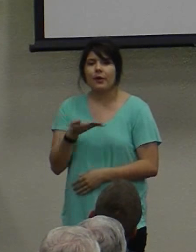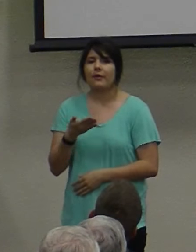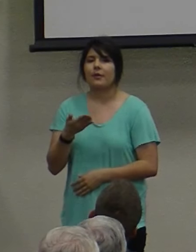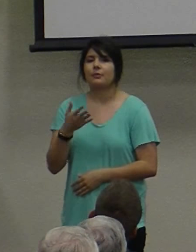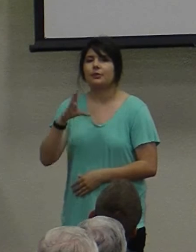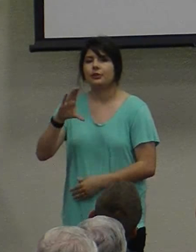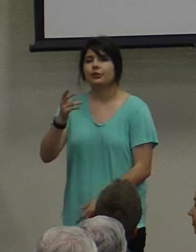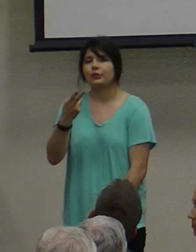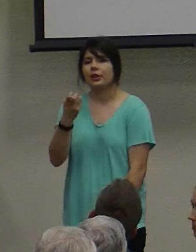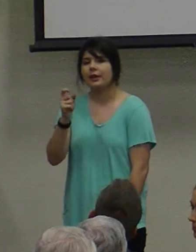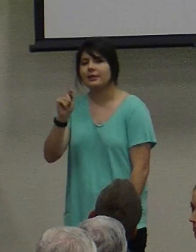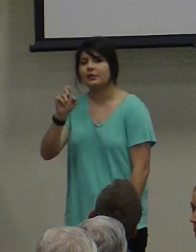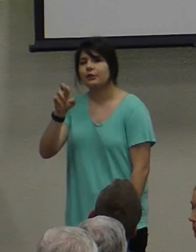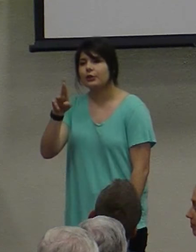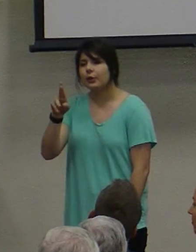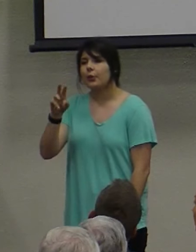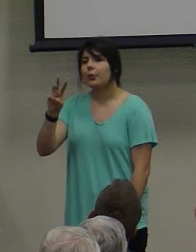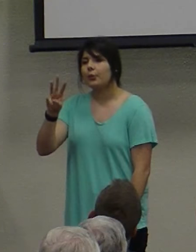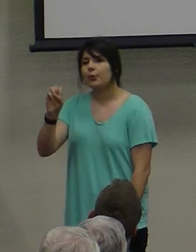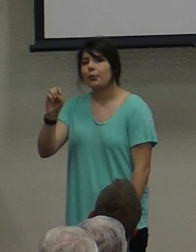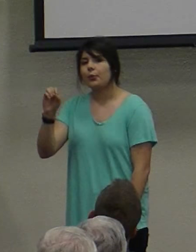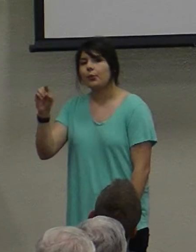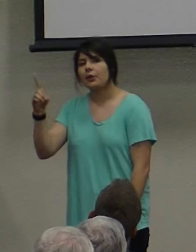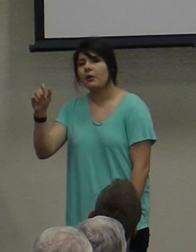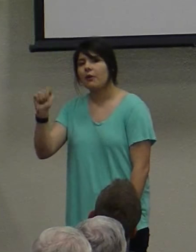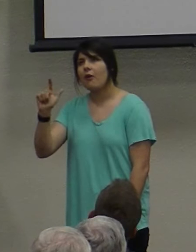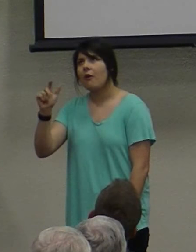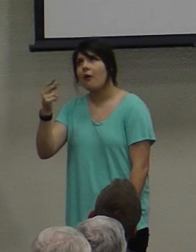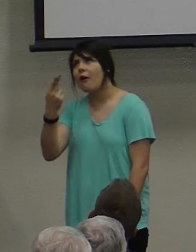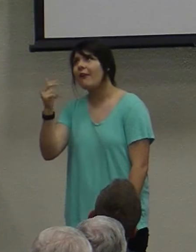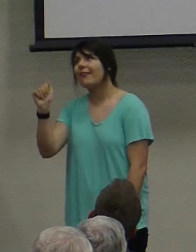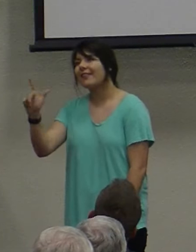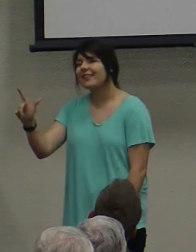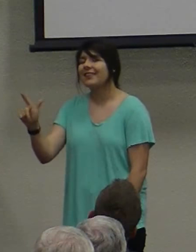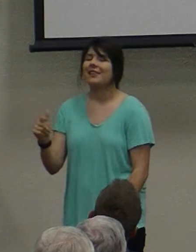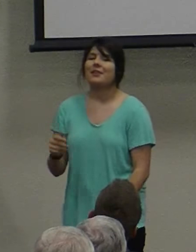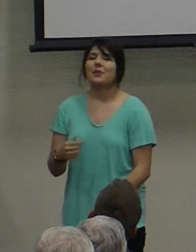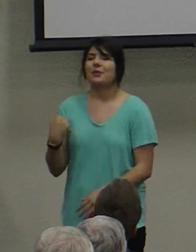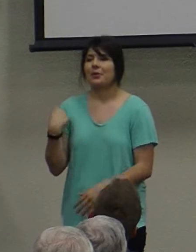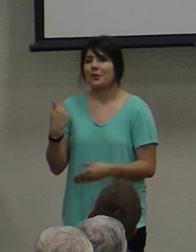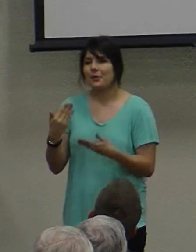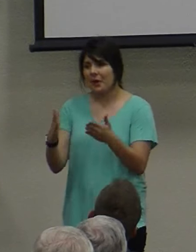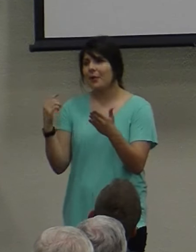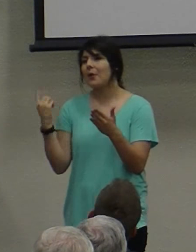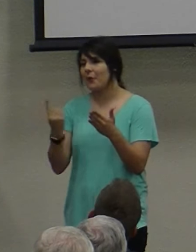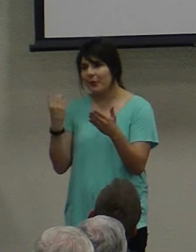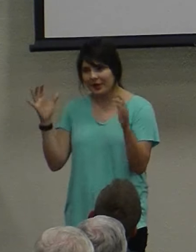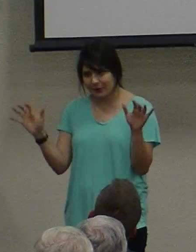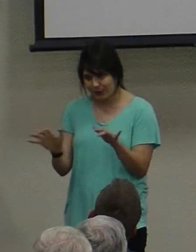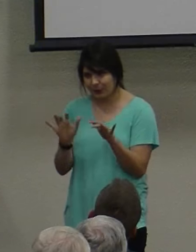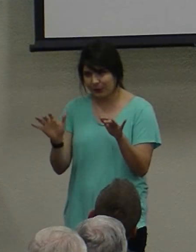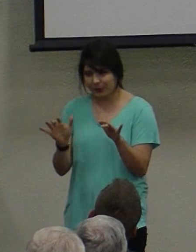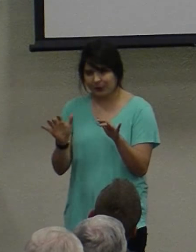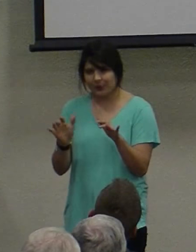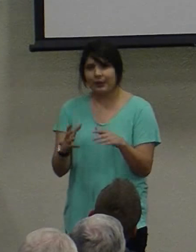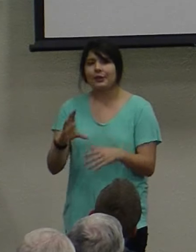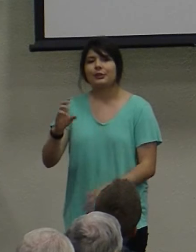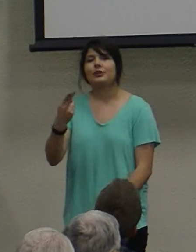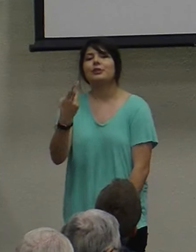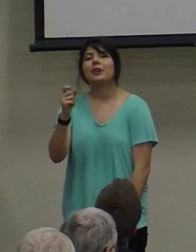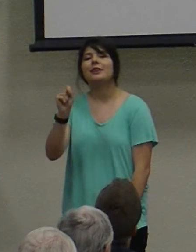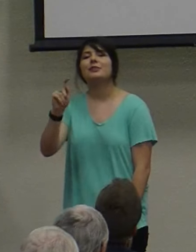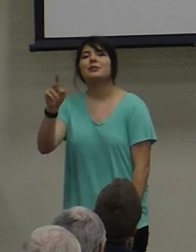Woodhall in the way that we always welcome people who come to this pulpit. Chester, come